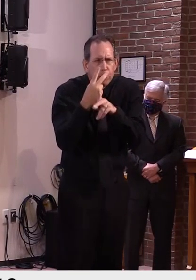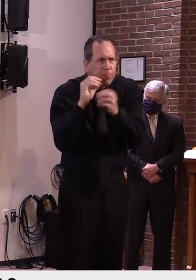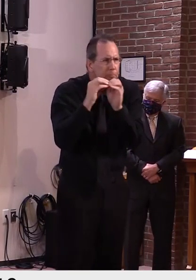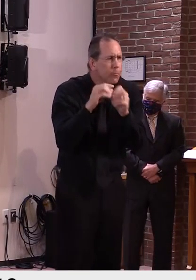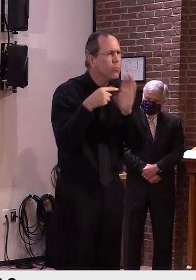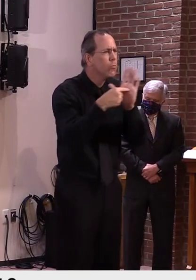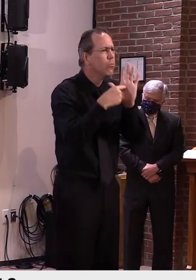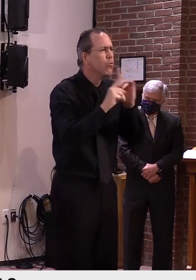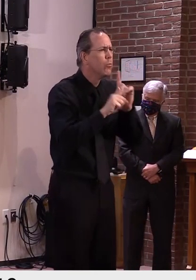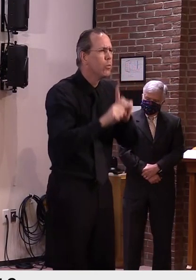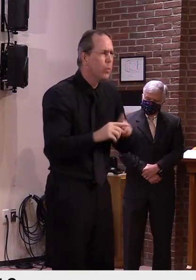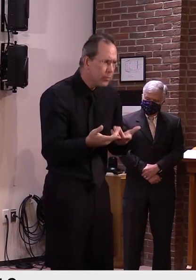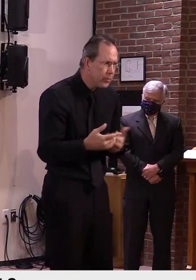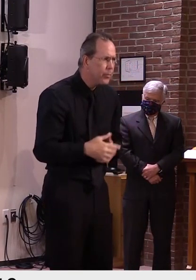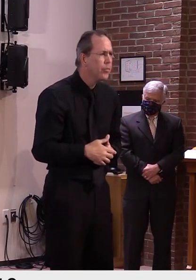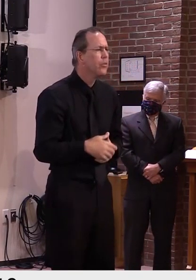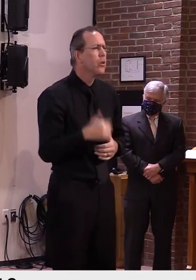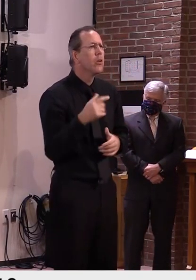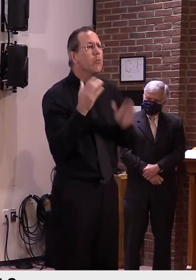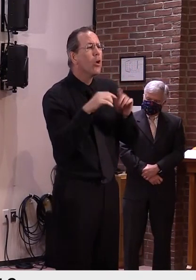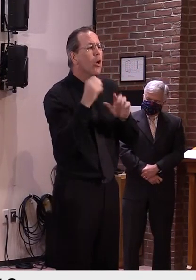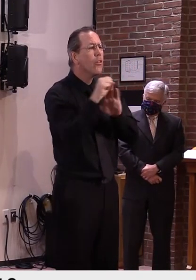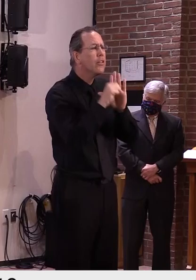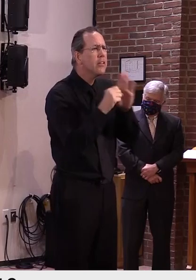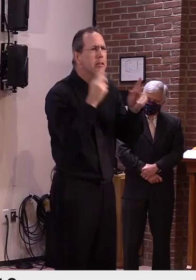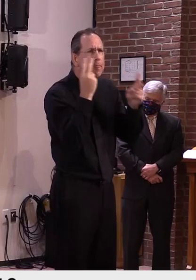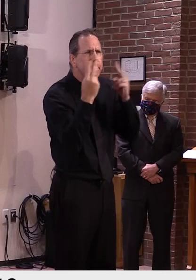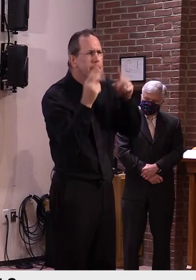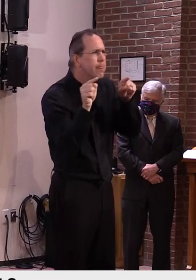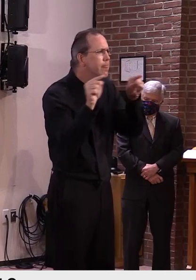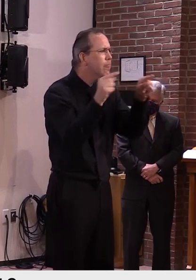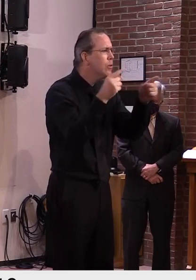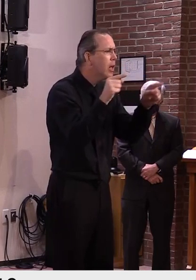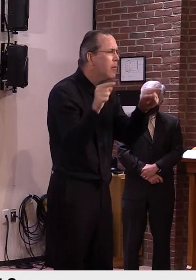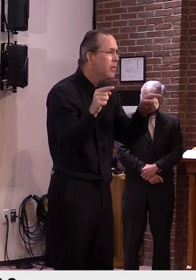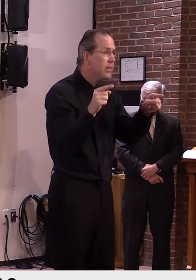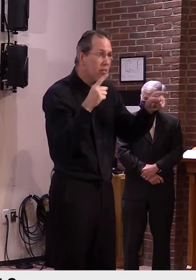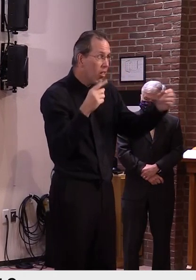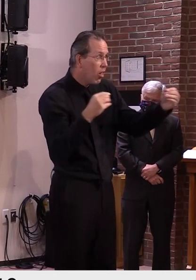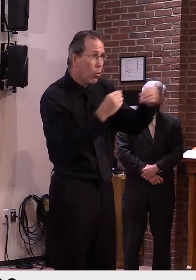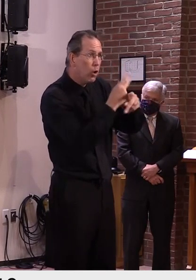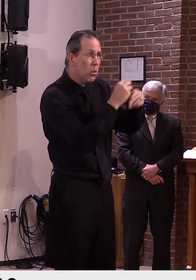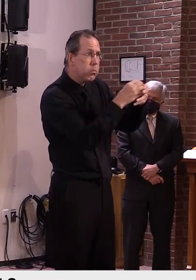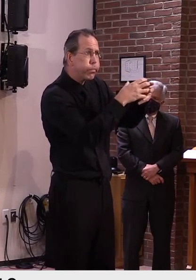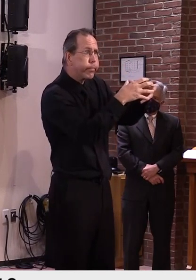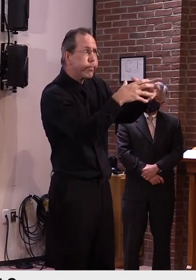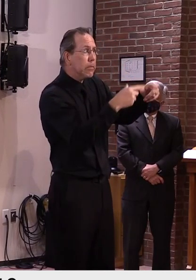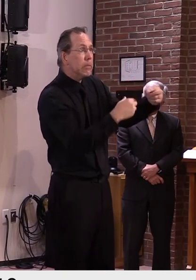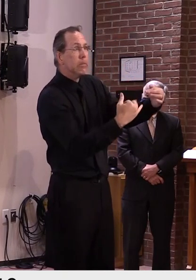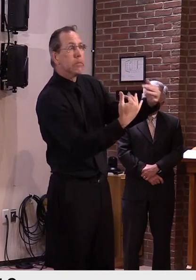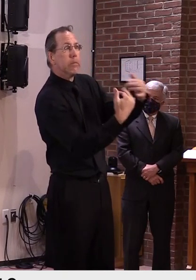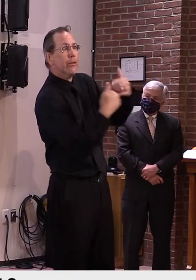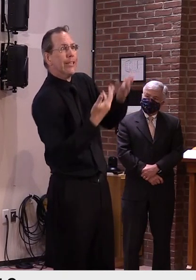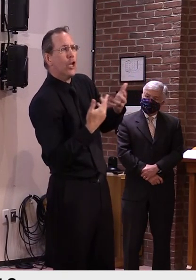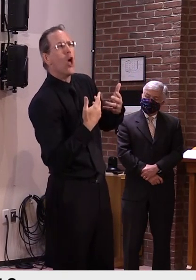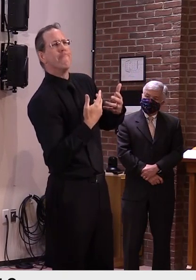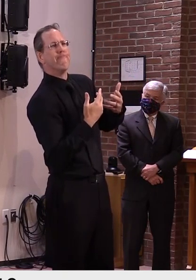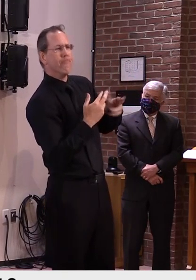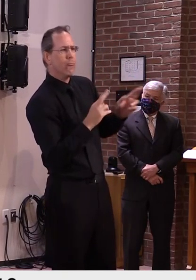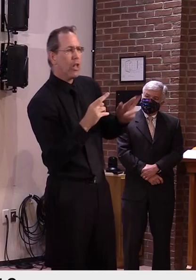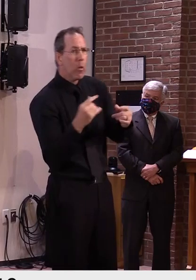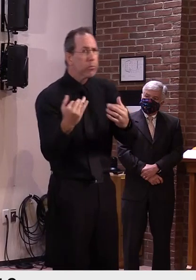Northeast, to see what's coming at us. And when we saw at one point that it appeared to be moving, it was moving up